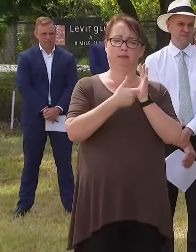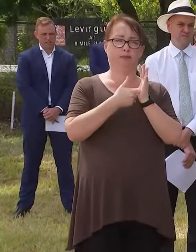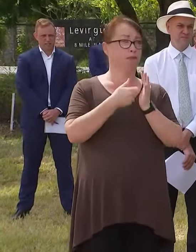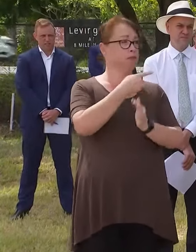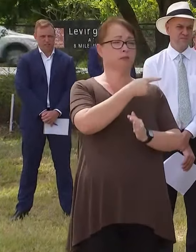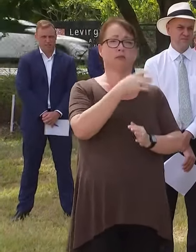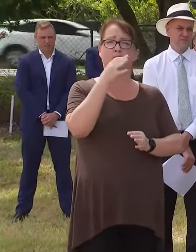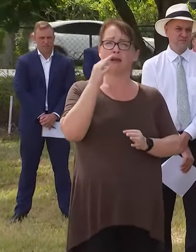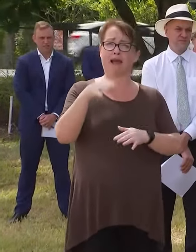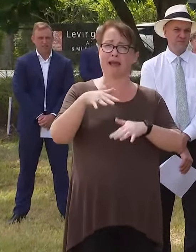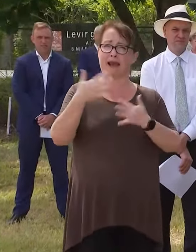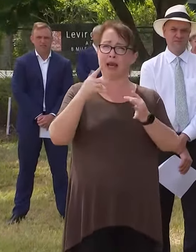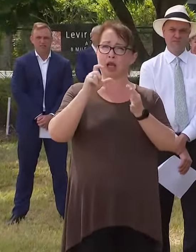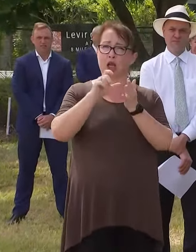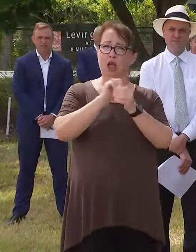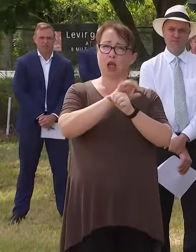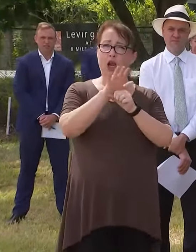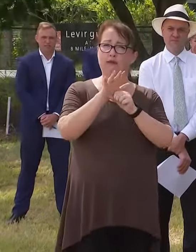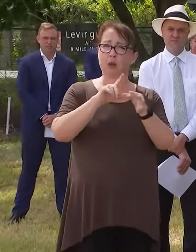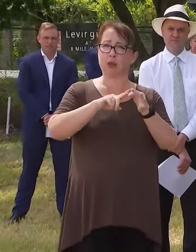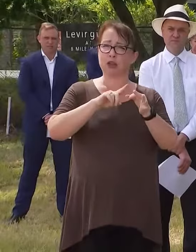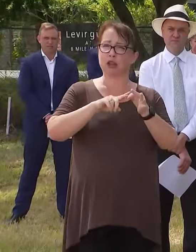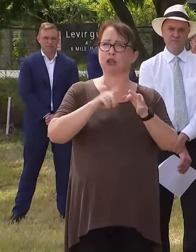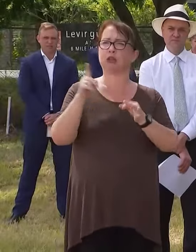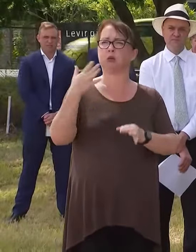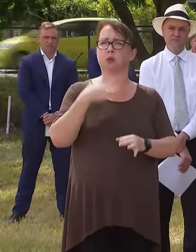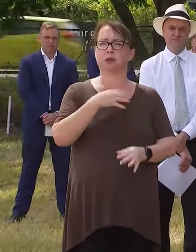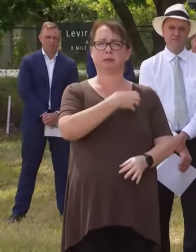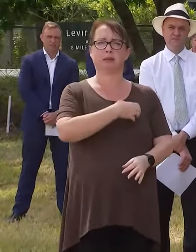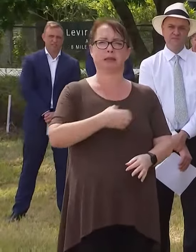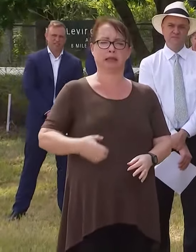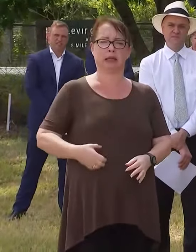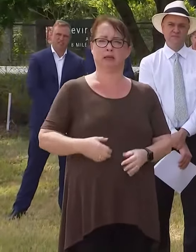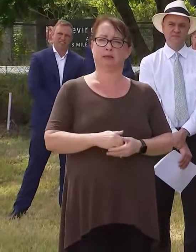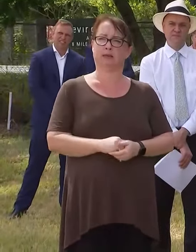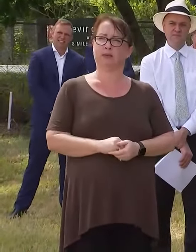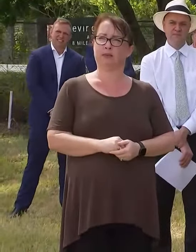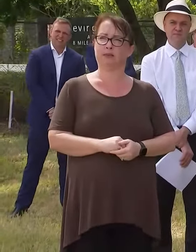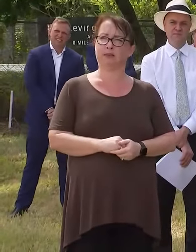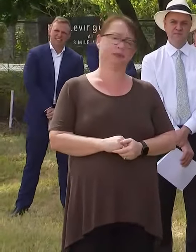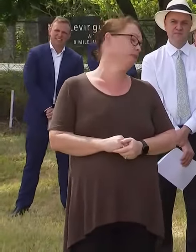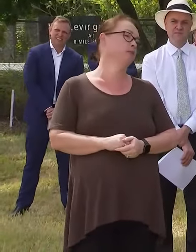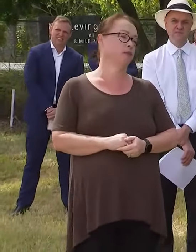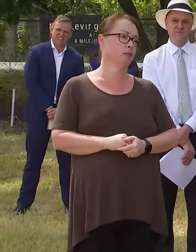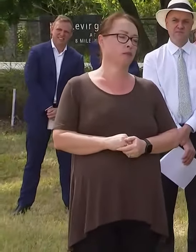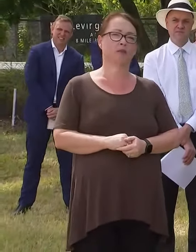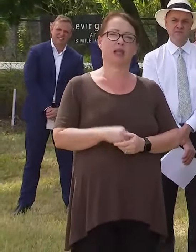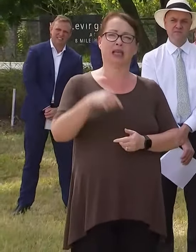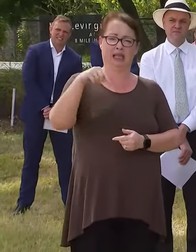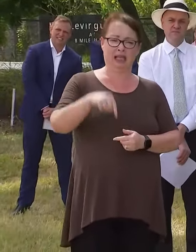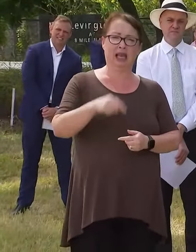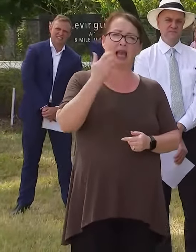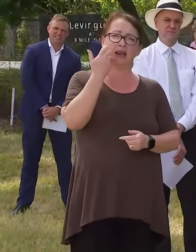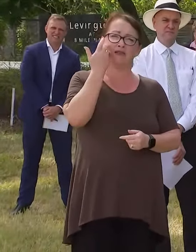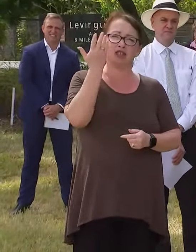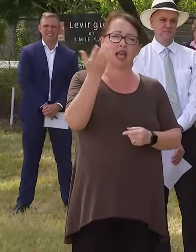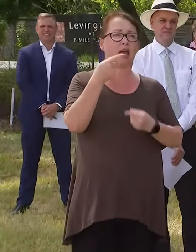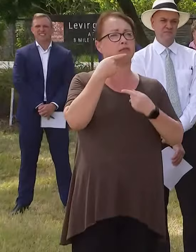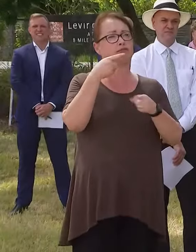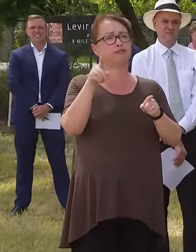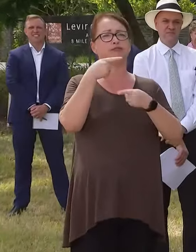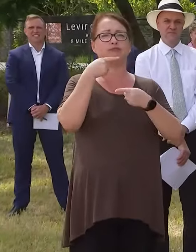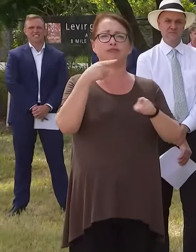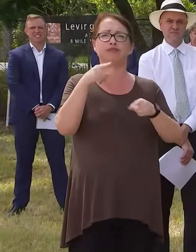or the Health Minister on COVID? Yeah, I've got one for Minister Duff. Quickly, how long will these daily briefings be taking place? Are you going